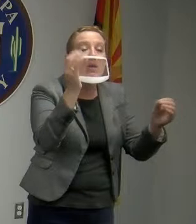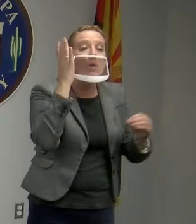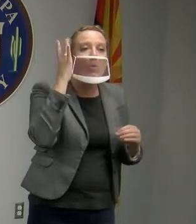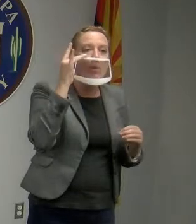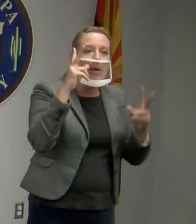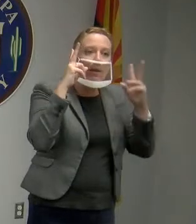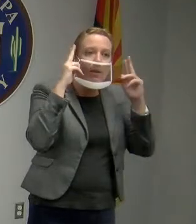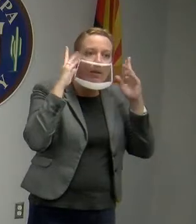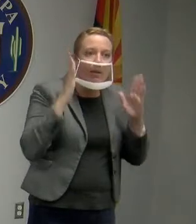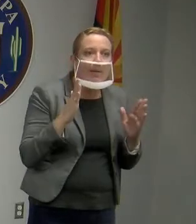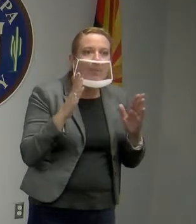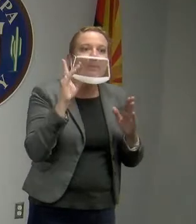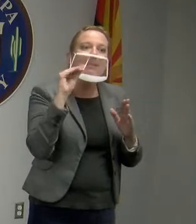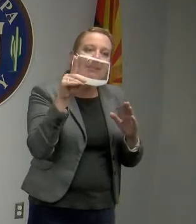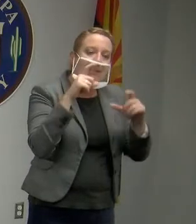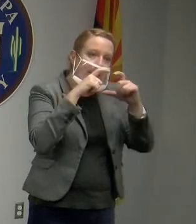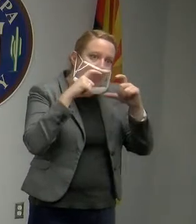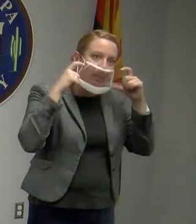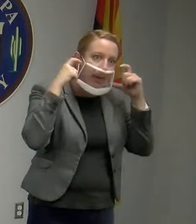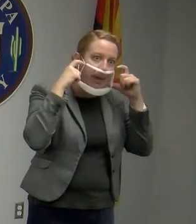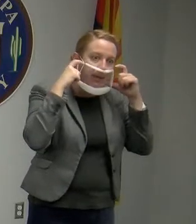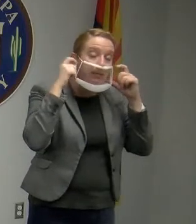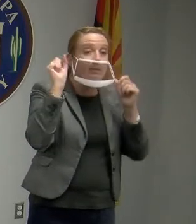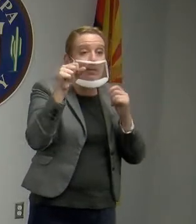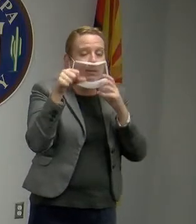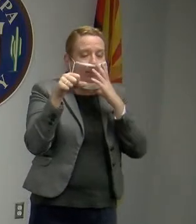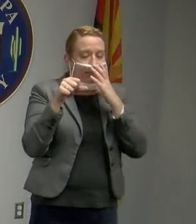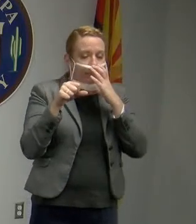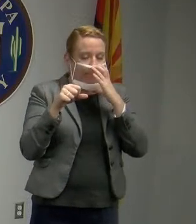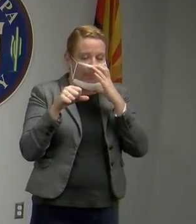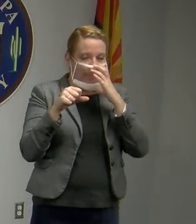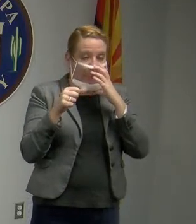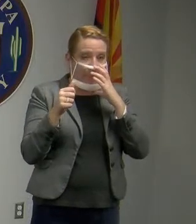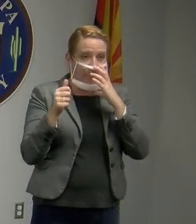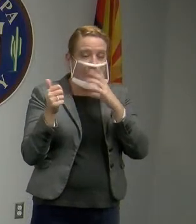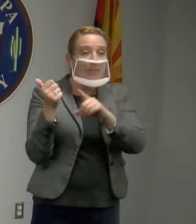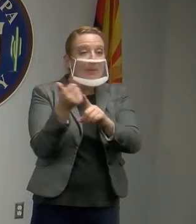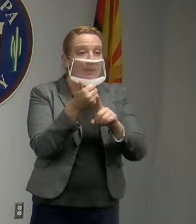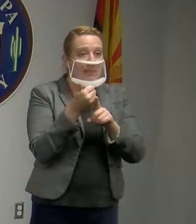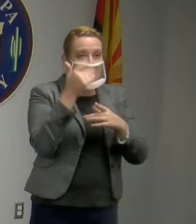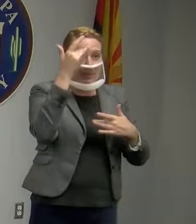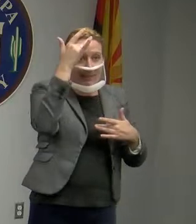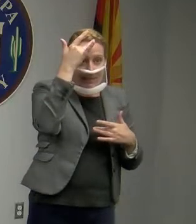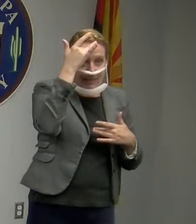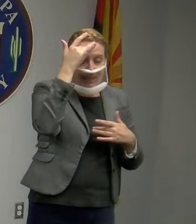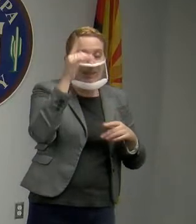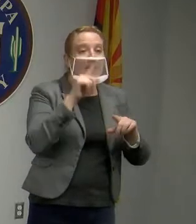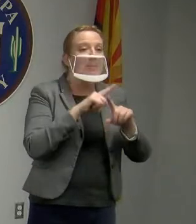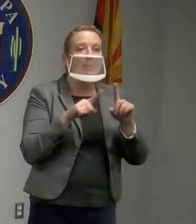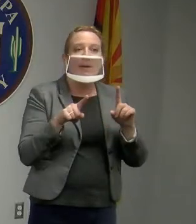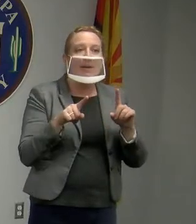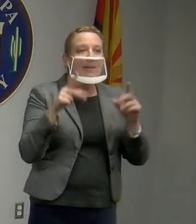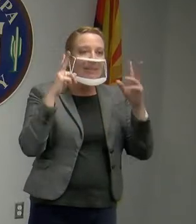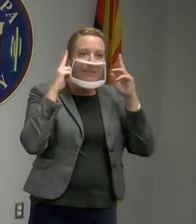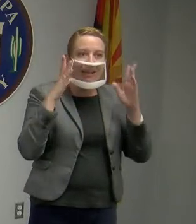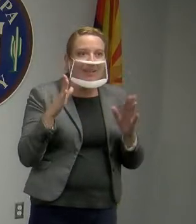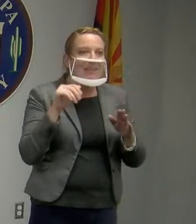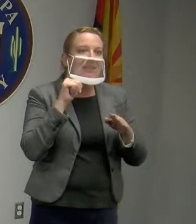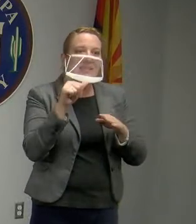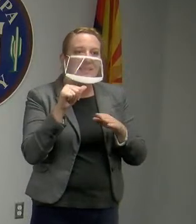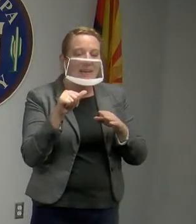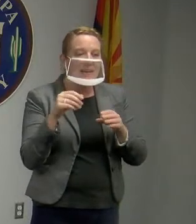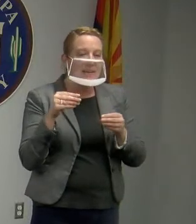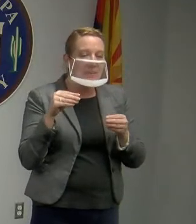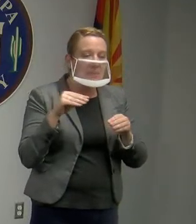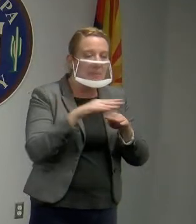that the community will take that individual responsibility. We can continue to get that R0 less than 1, and that we will eventually get there